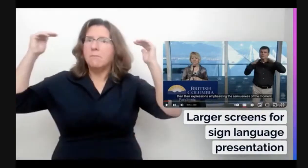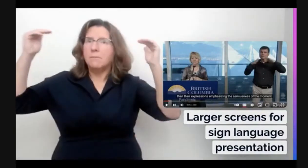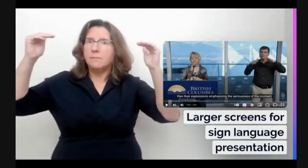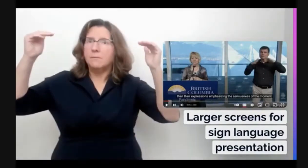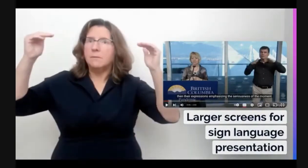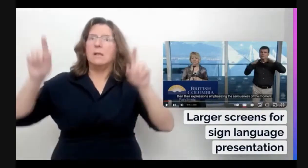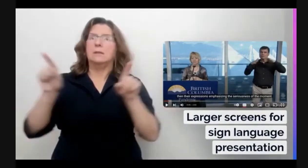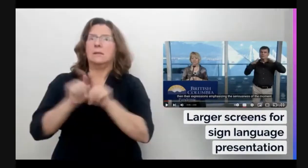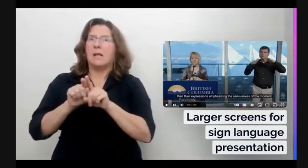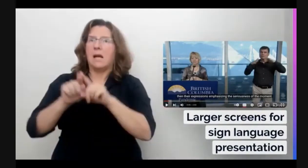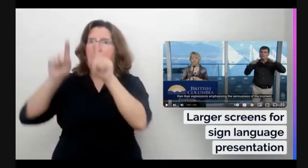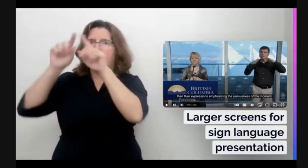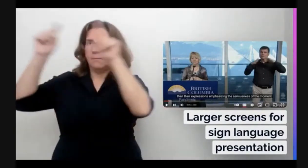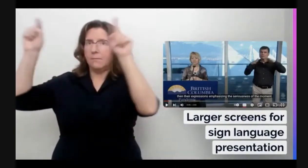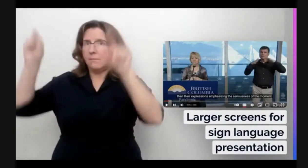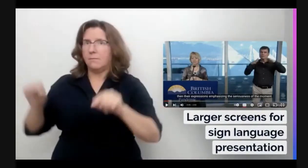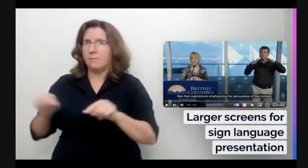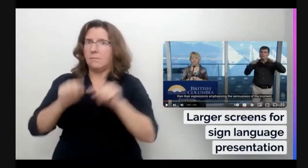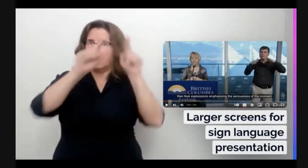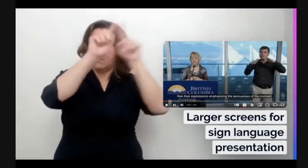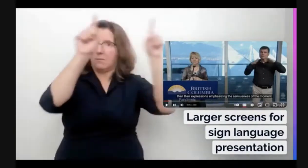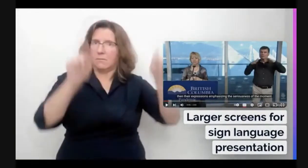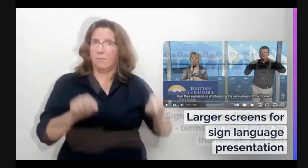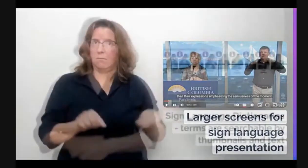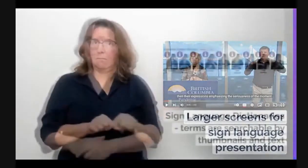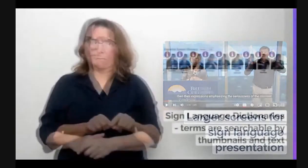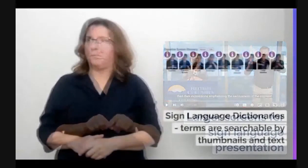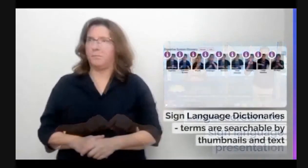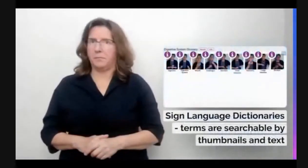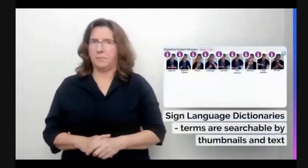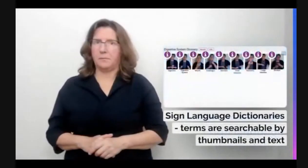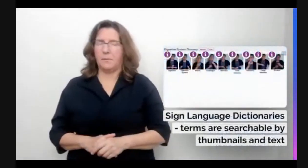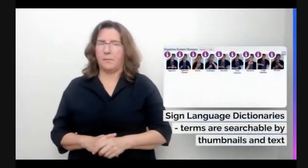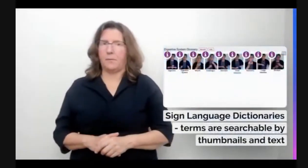space, same prominence, same content.